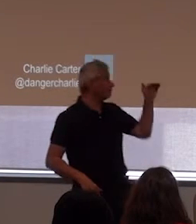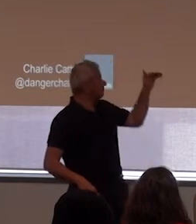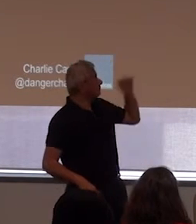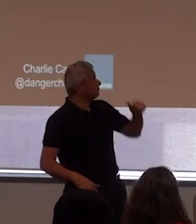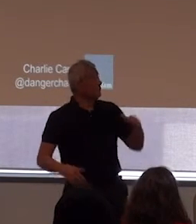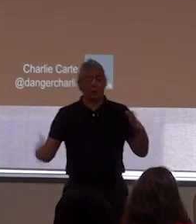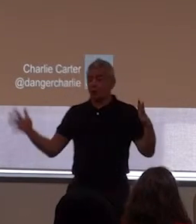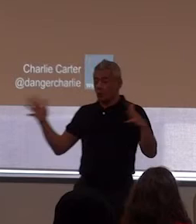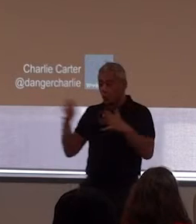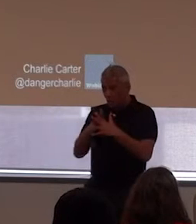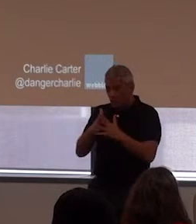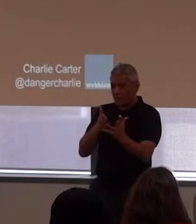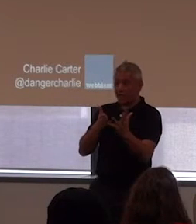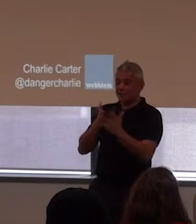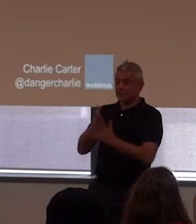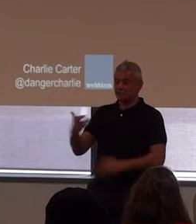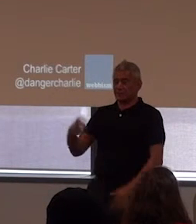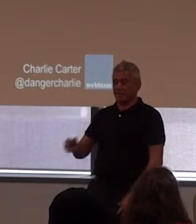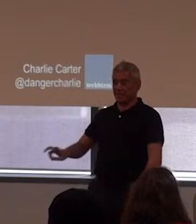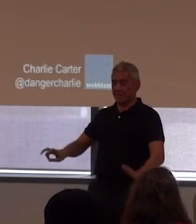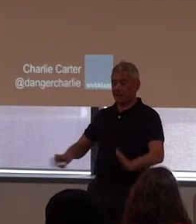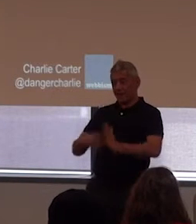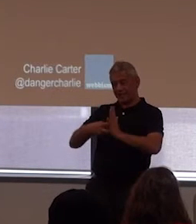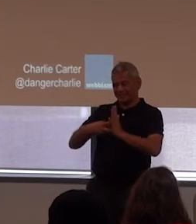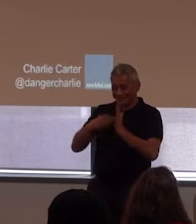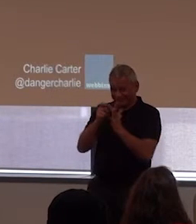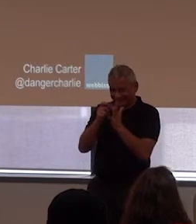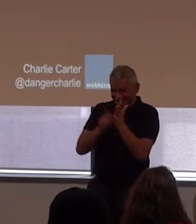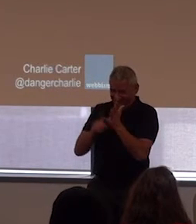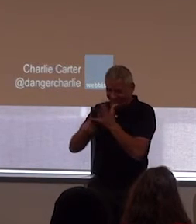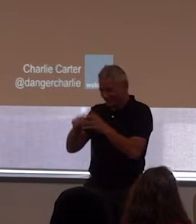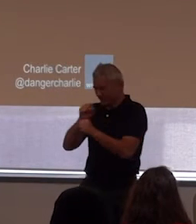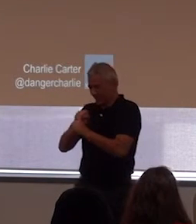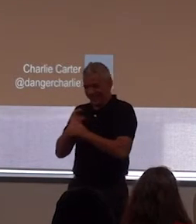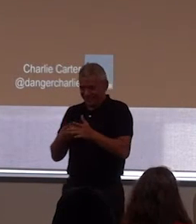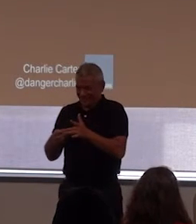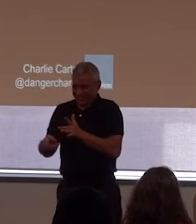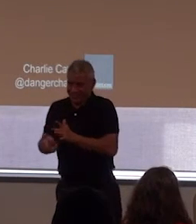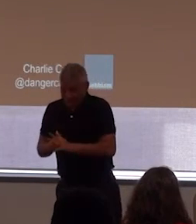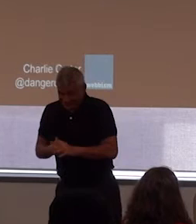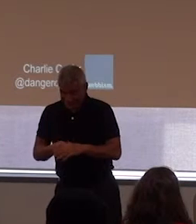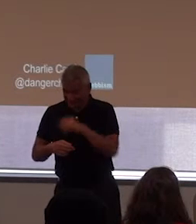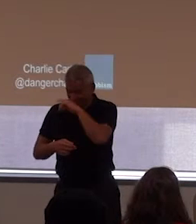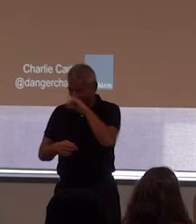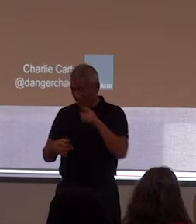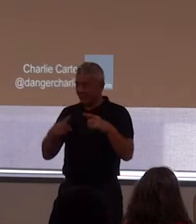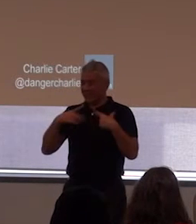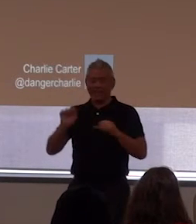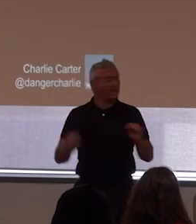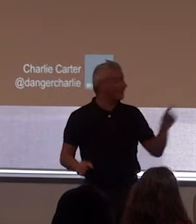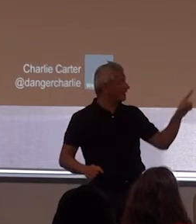accessibility plugins. We're going to be talking a little bit about that as well. Tenant.io, which again hooks